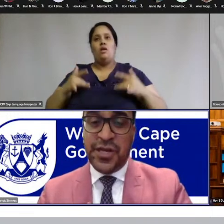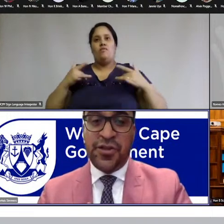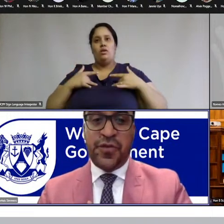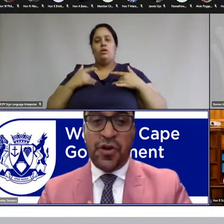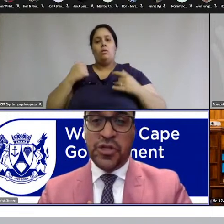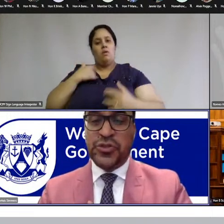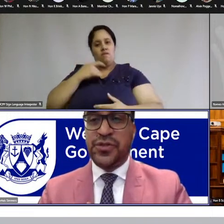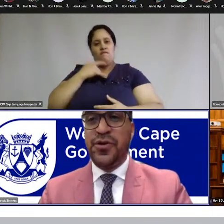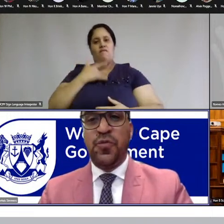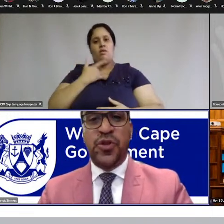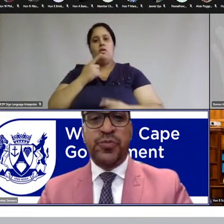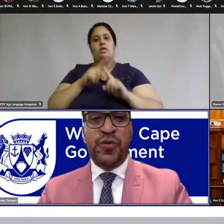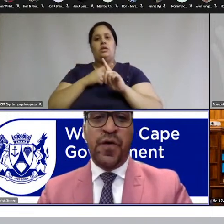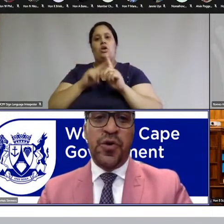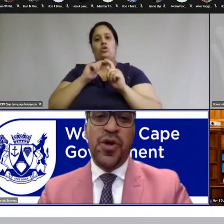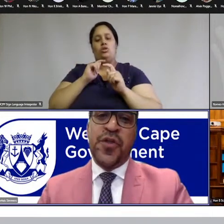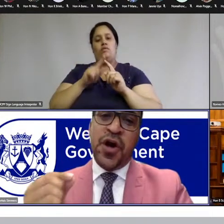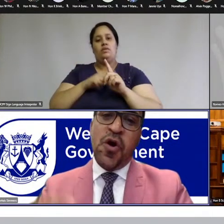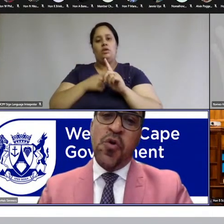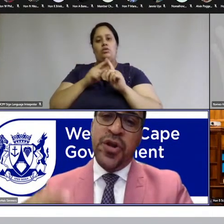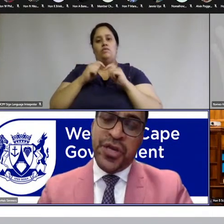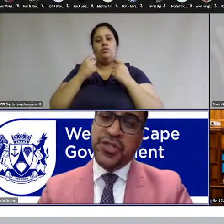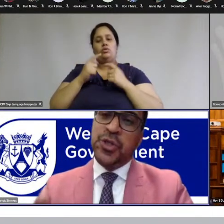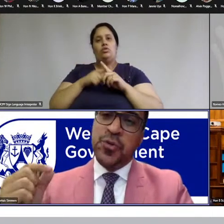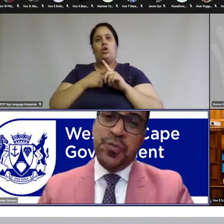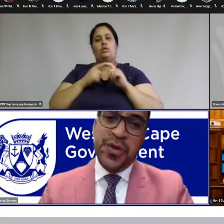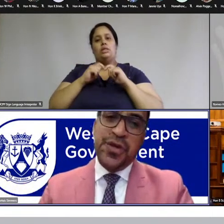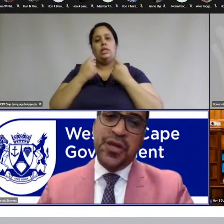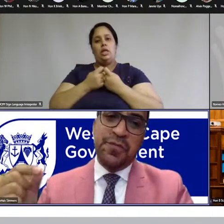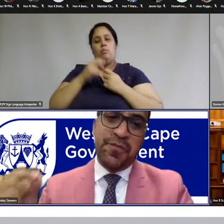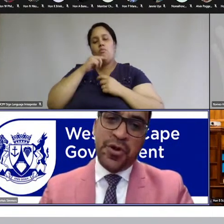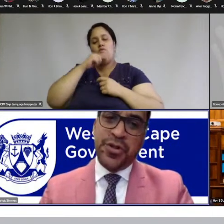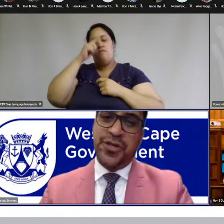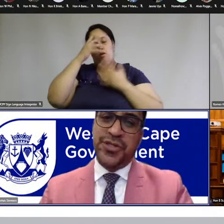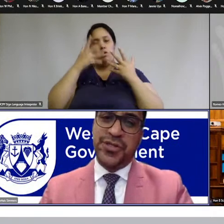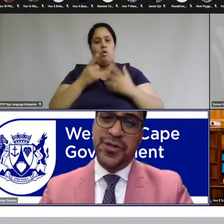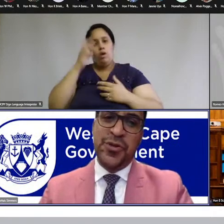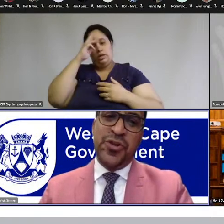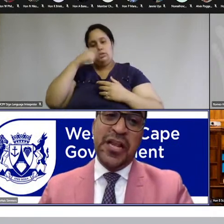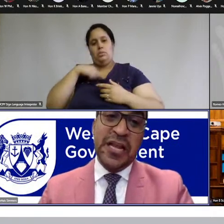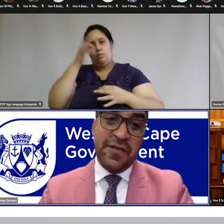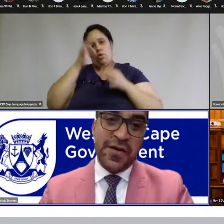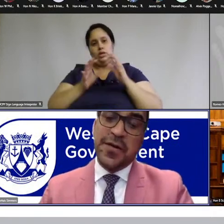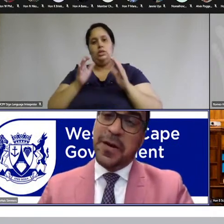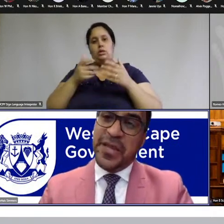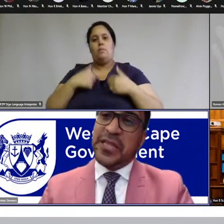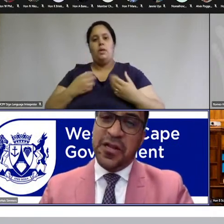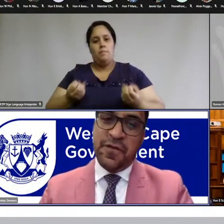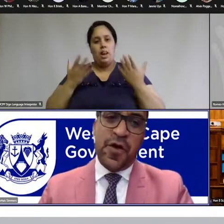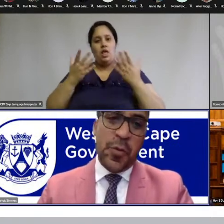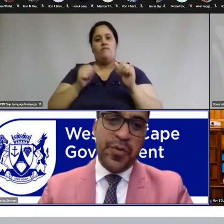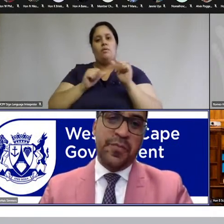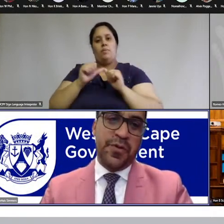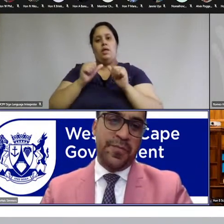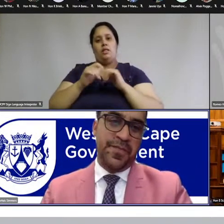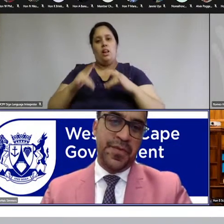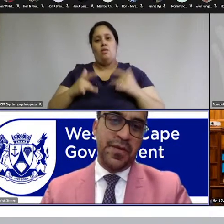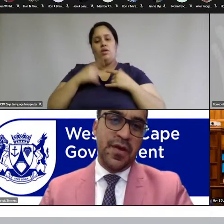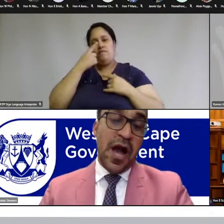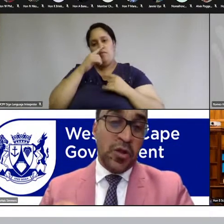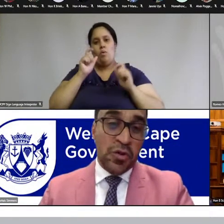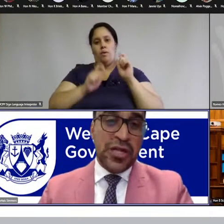as the executive tasked with this portfolio, the only reason to be in politics, to deliver a better living for our